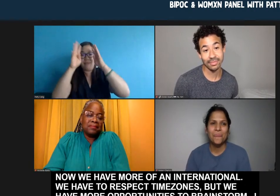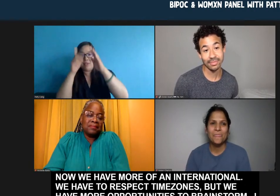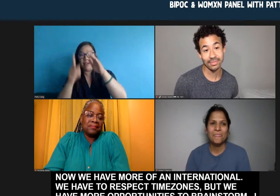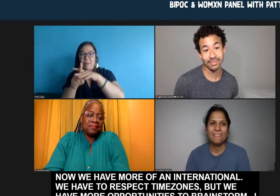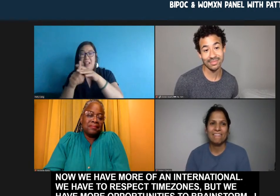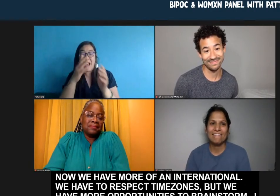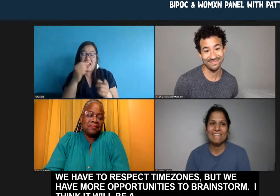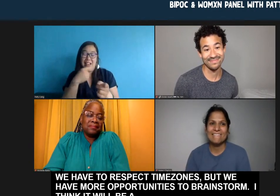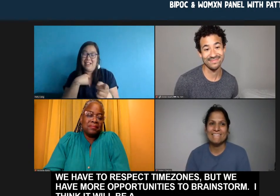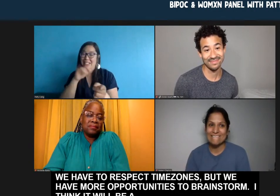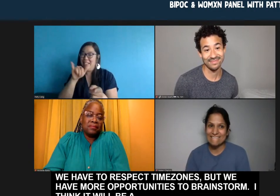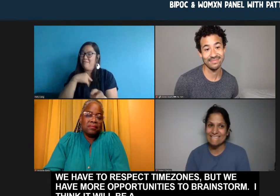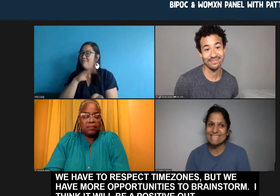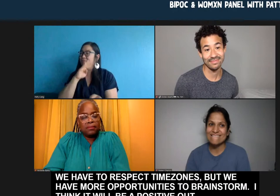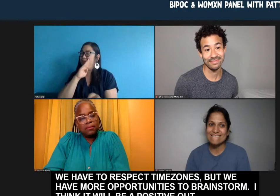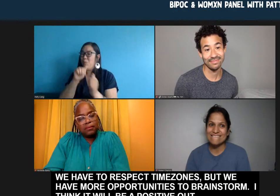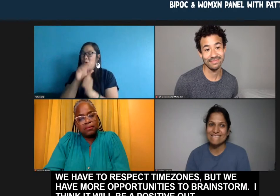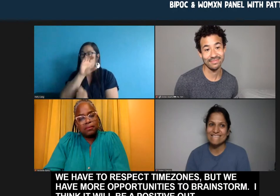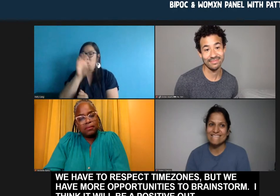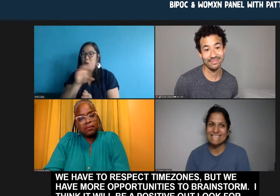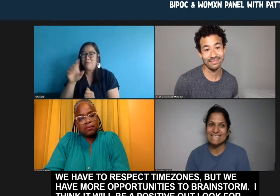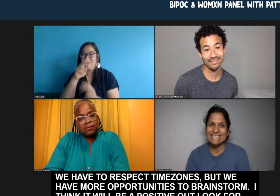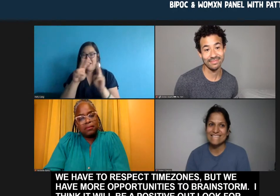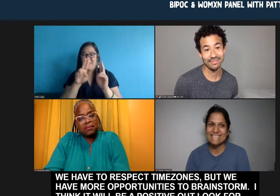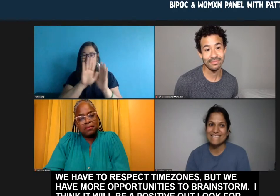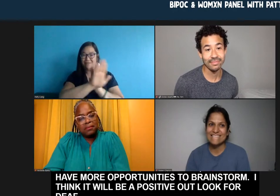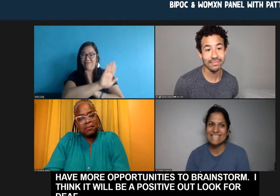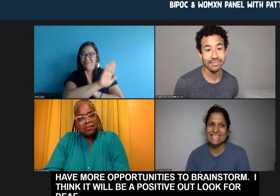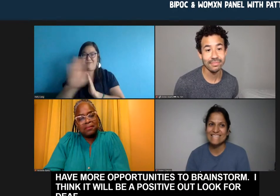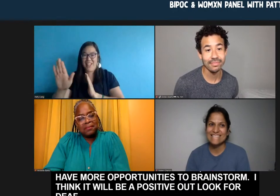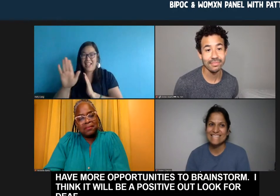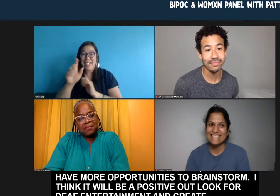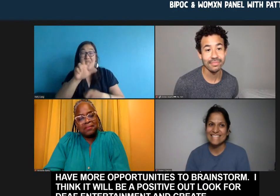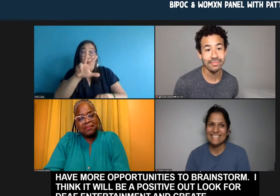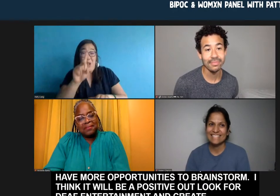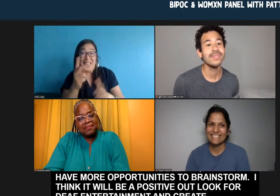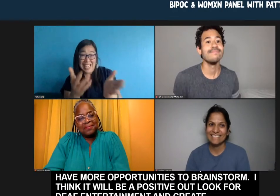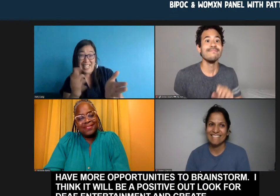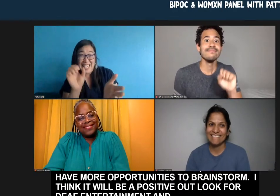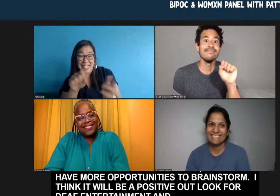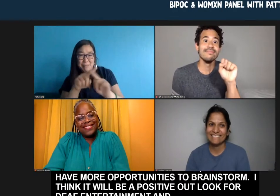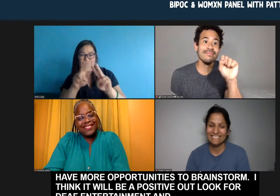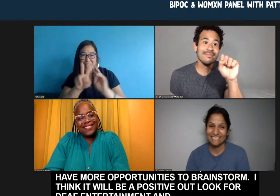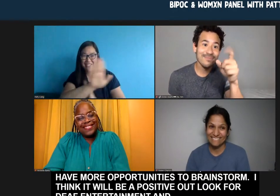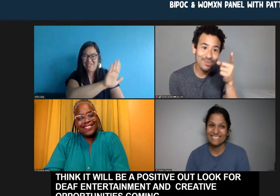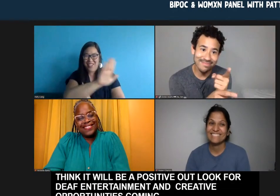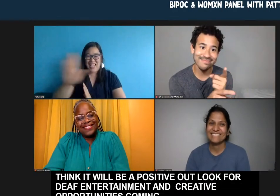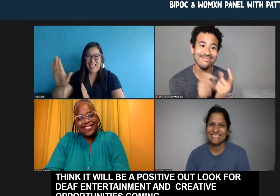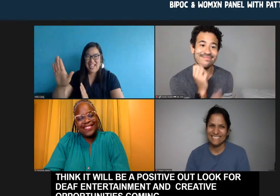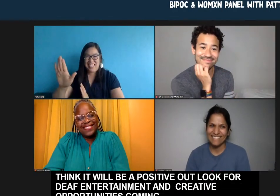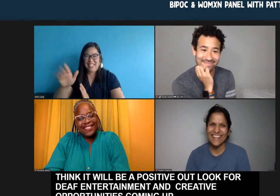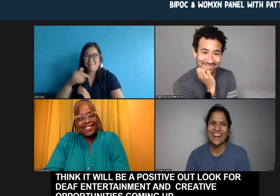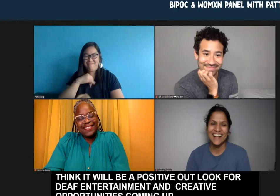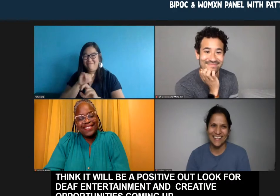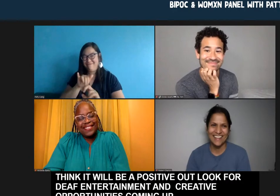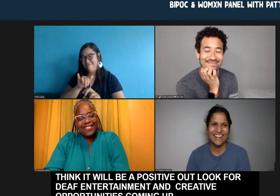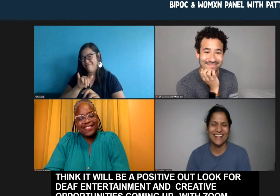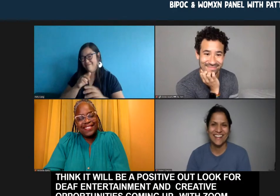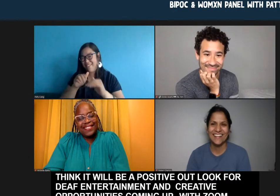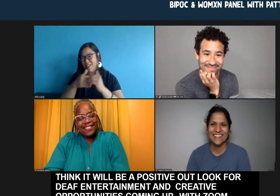entertainment and the creative opportunities that are coming up. And again, just with Zoom, being able to see the three of you here, you know, having you